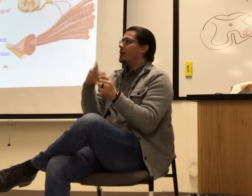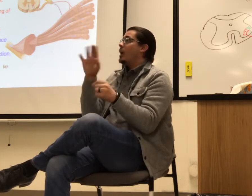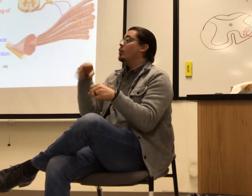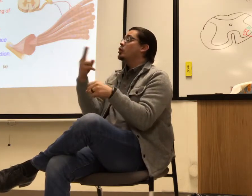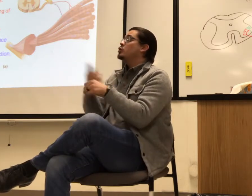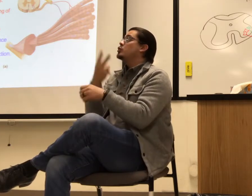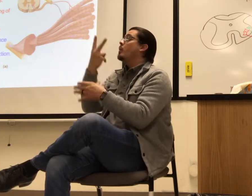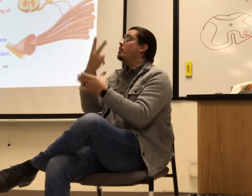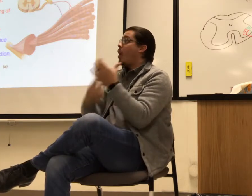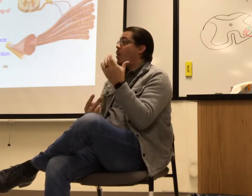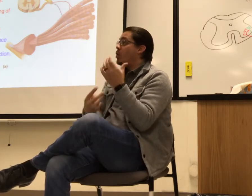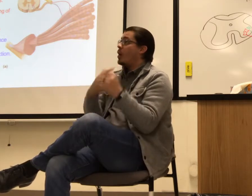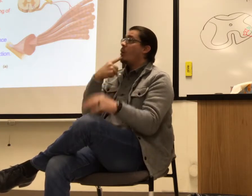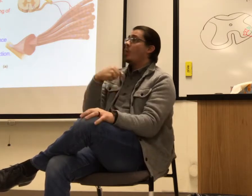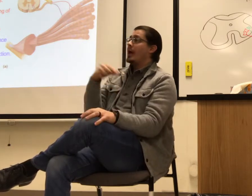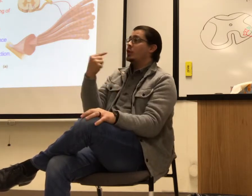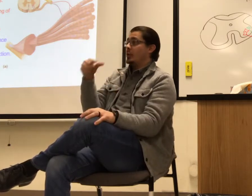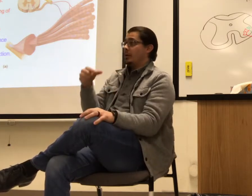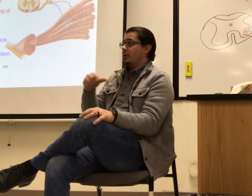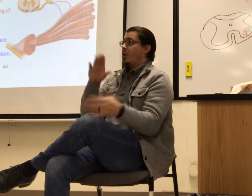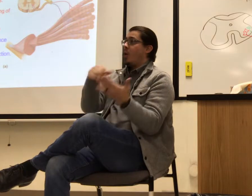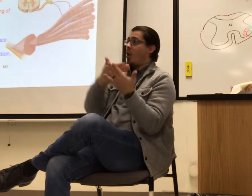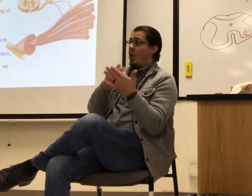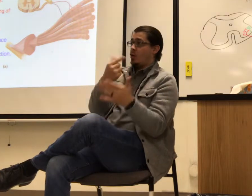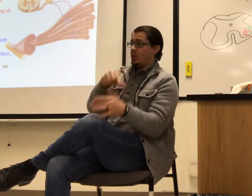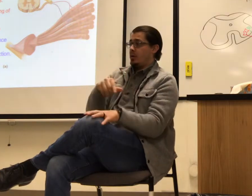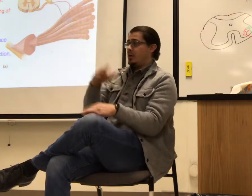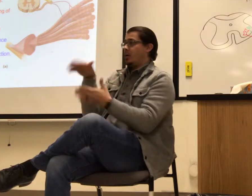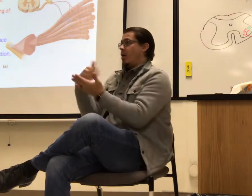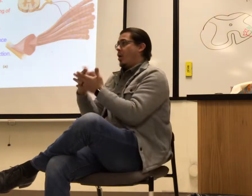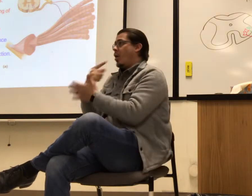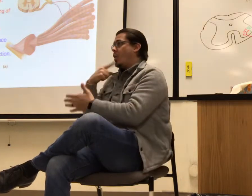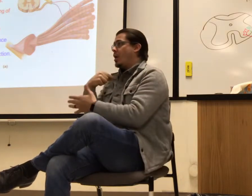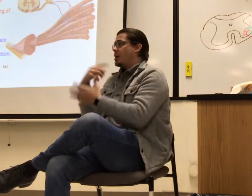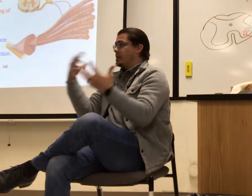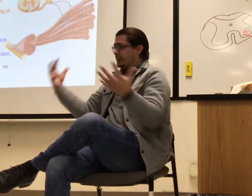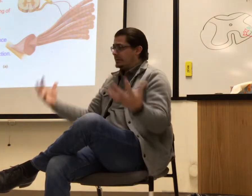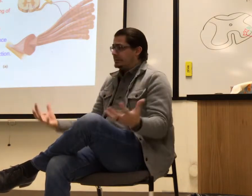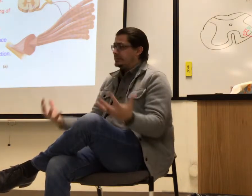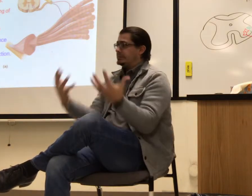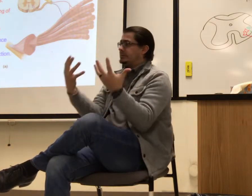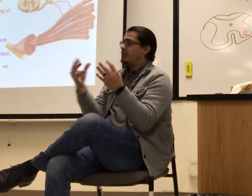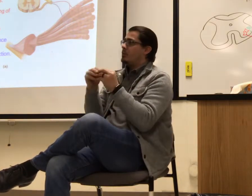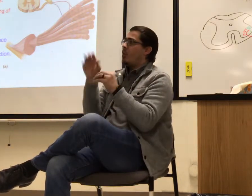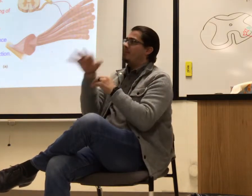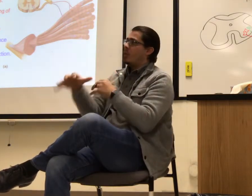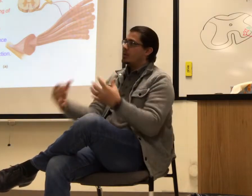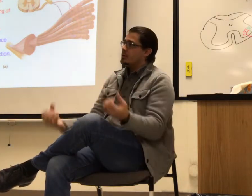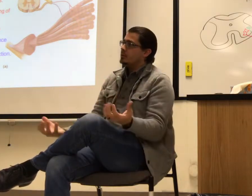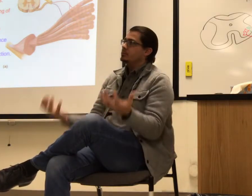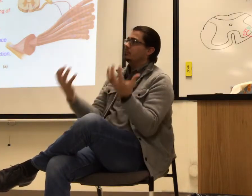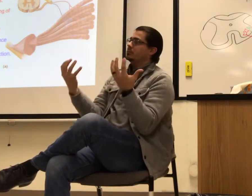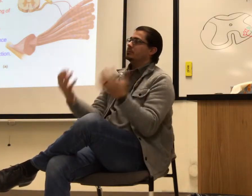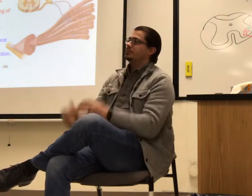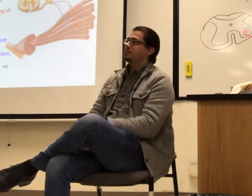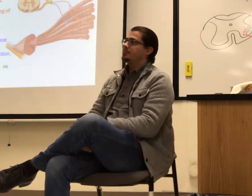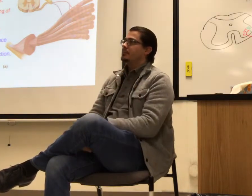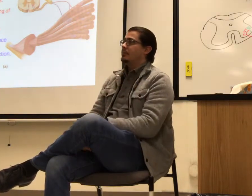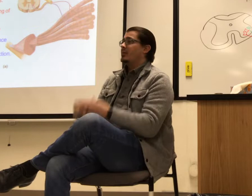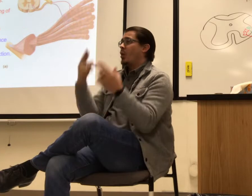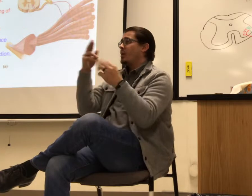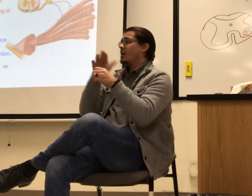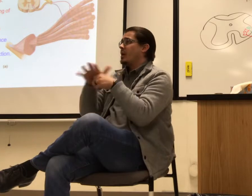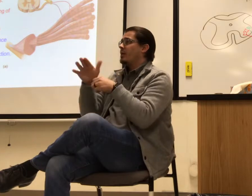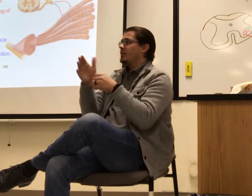both of them. And so I get all the green, all the red, and all of these fibers to generate more force. And hopefully it's enough